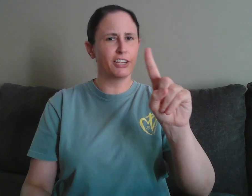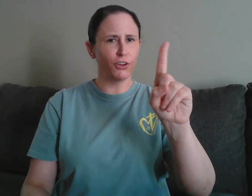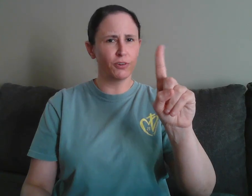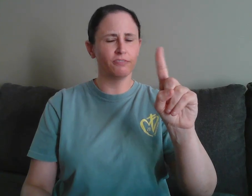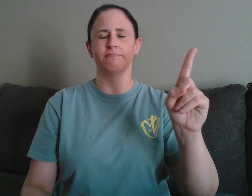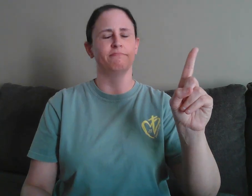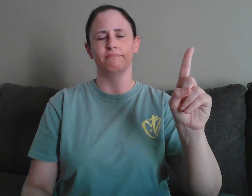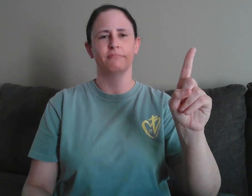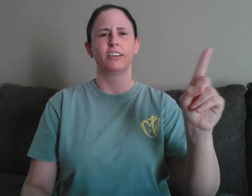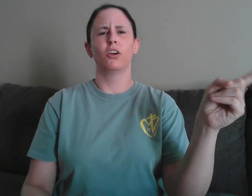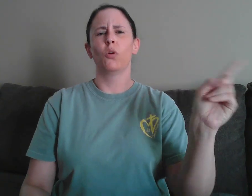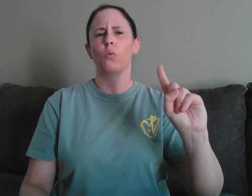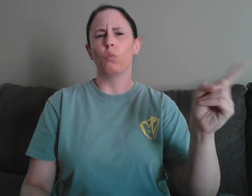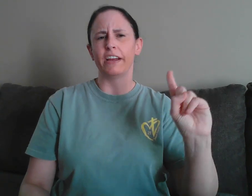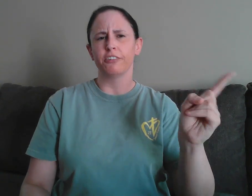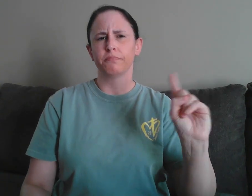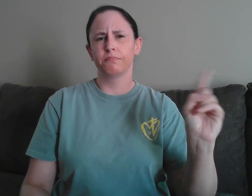no. Where.